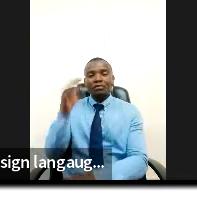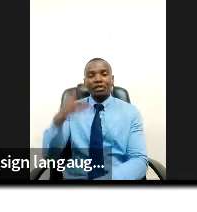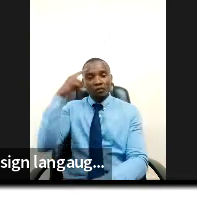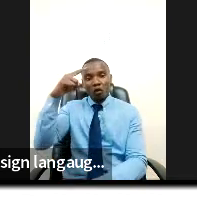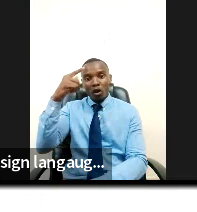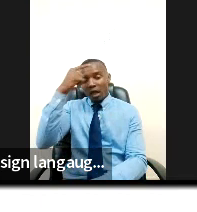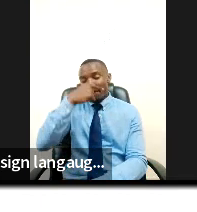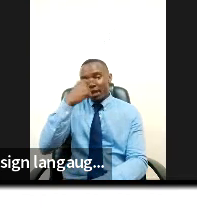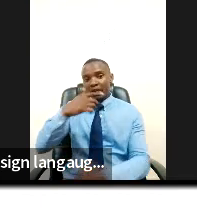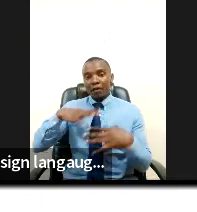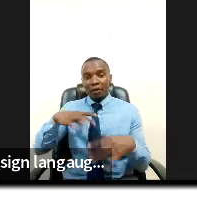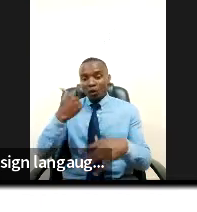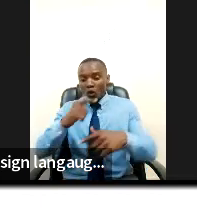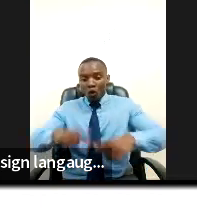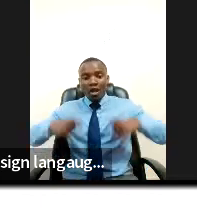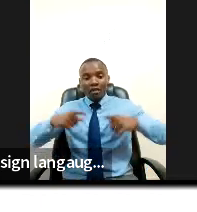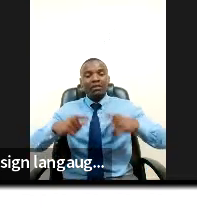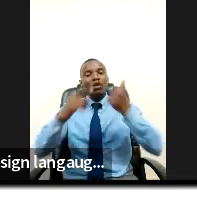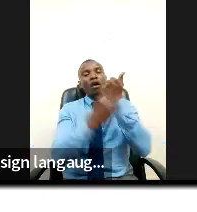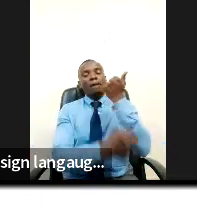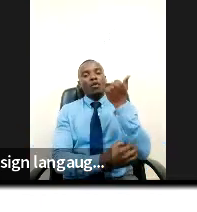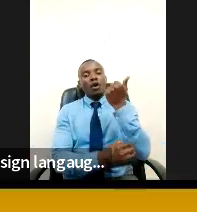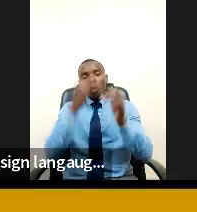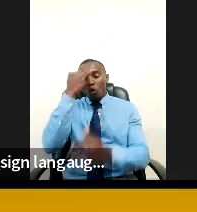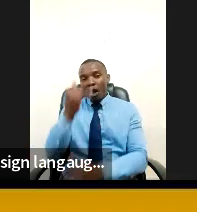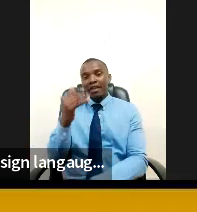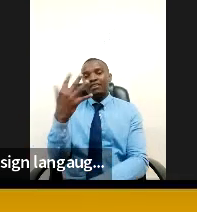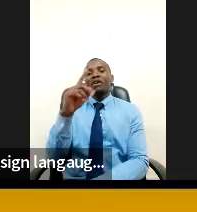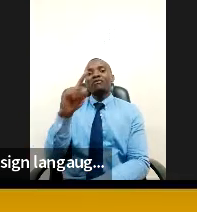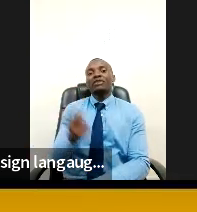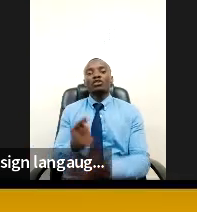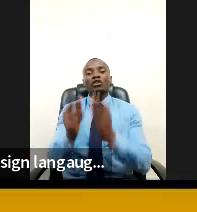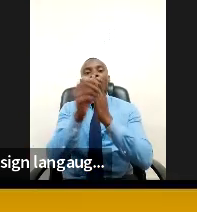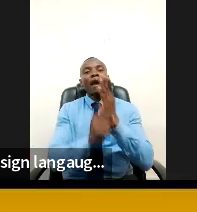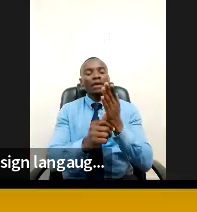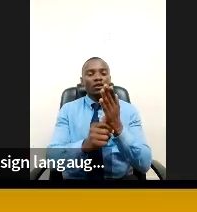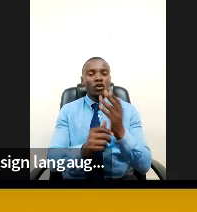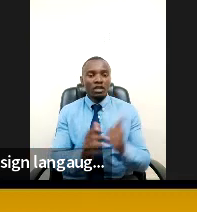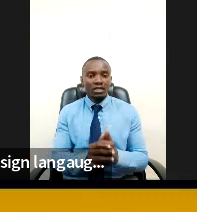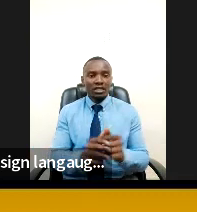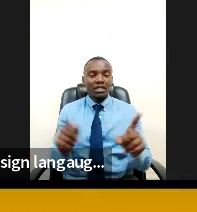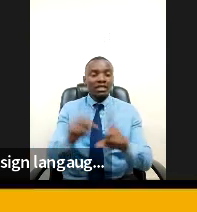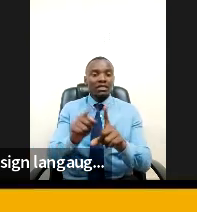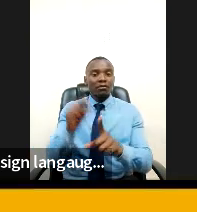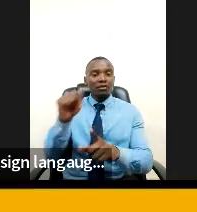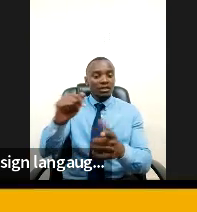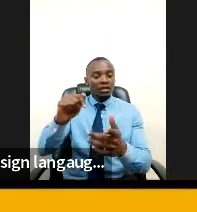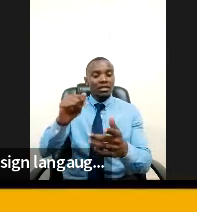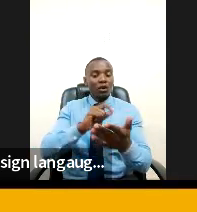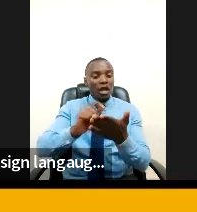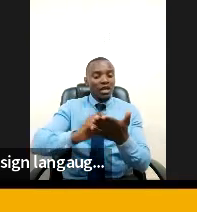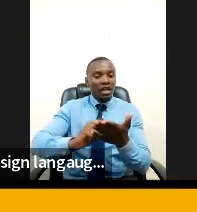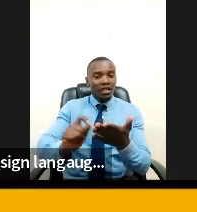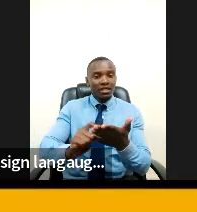low-income regions, as they can cost up to $5,000. Unlike Braille, which is a tactile writing system where each